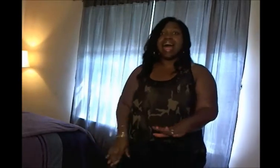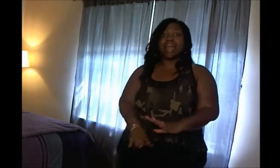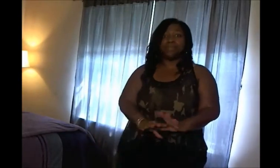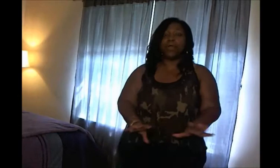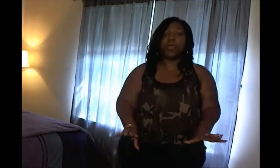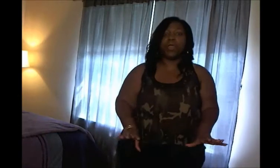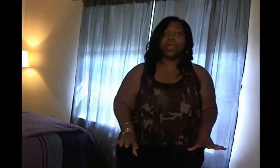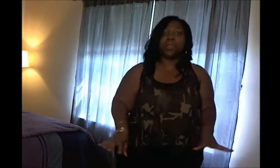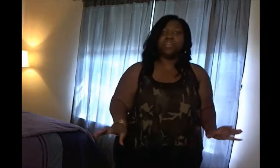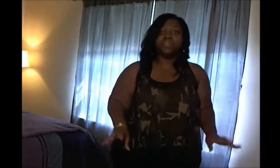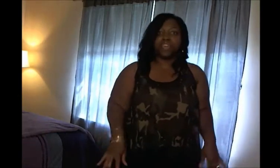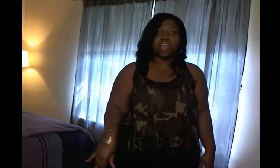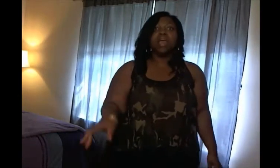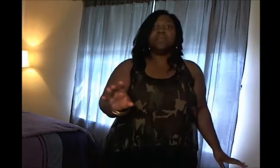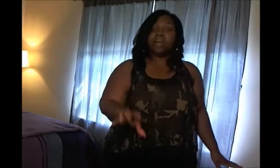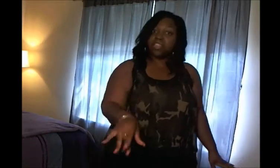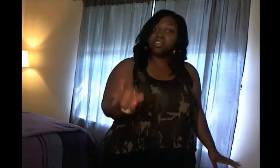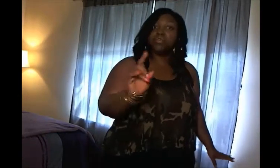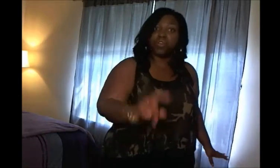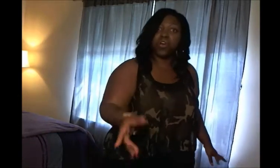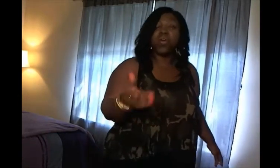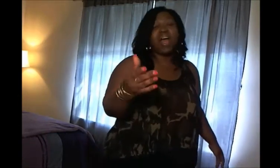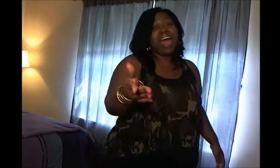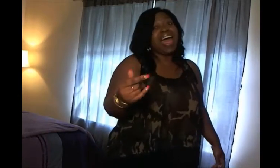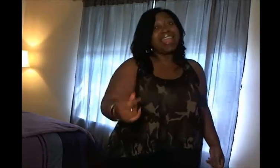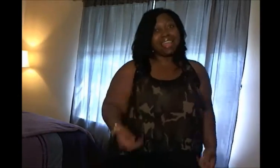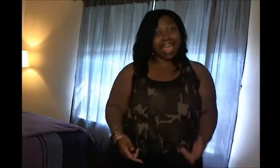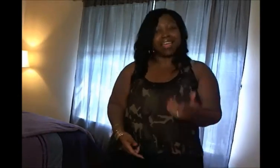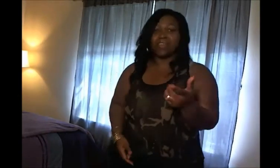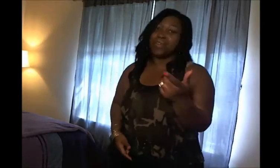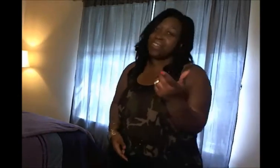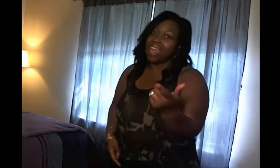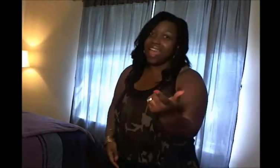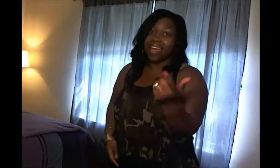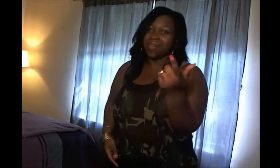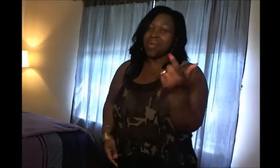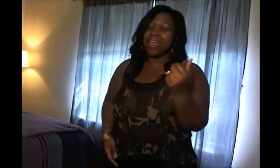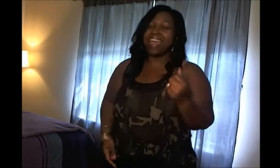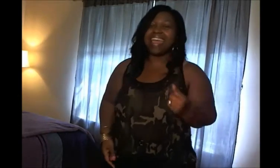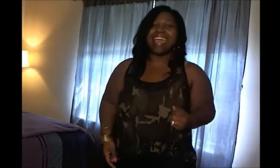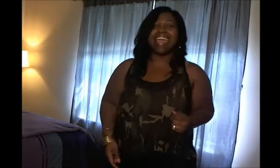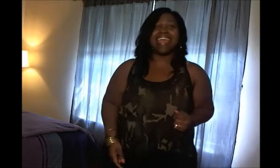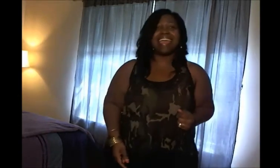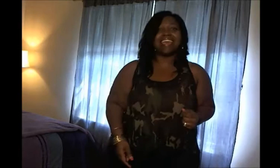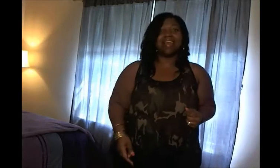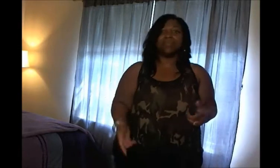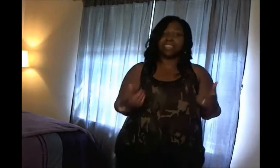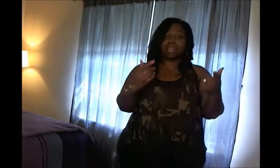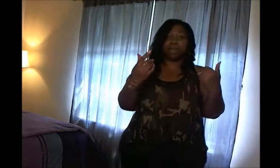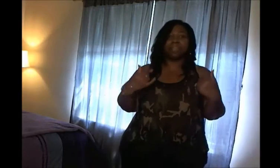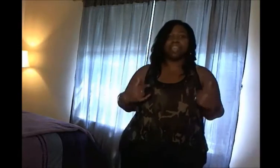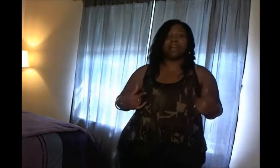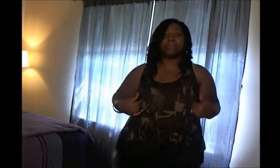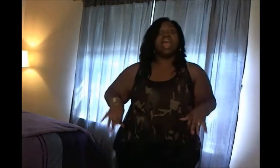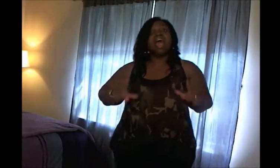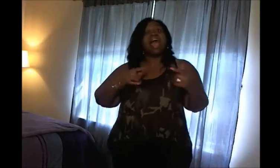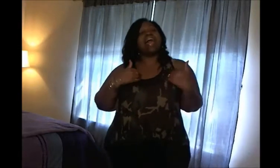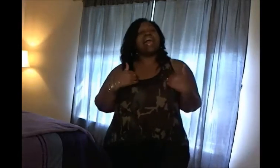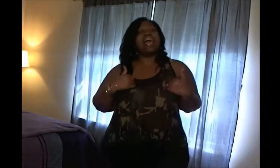not perfect, but you know I like you that way. I'm singing about me now.